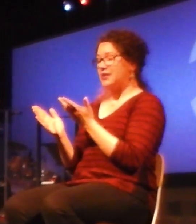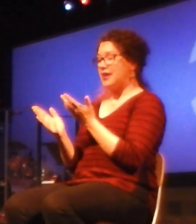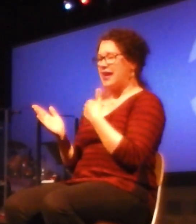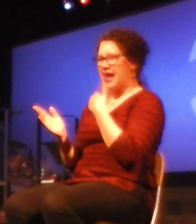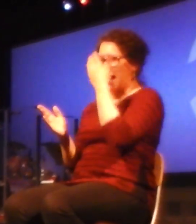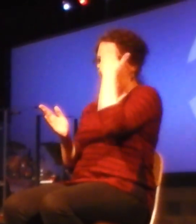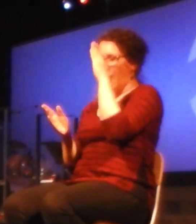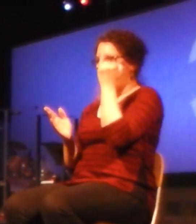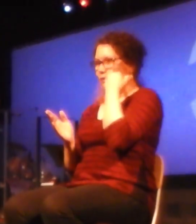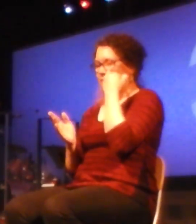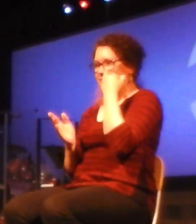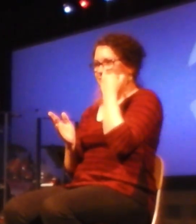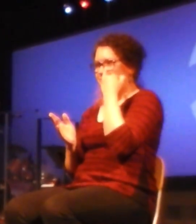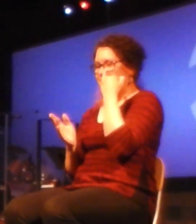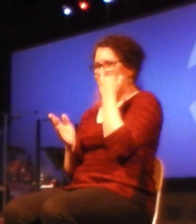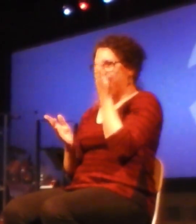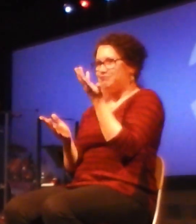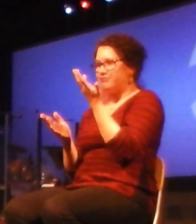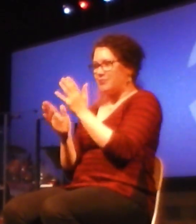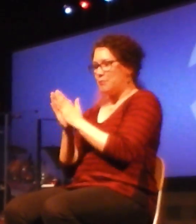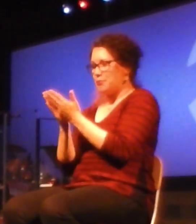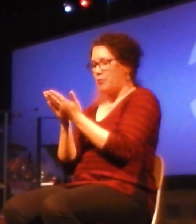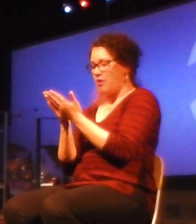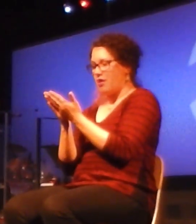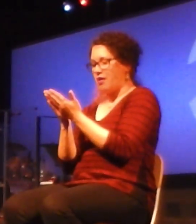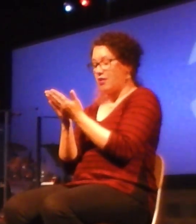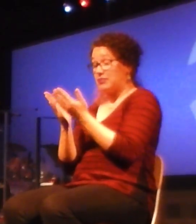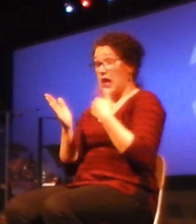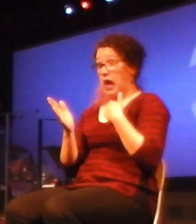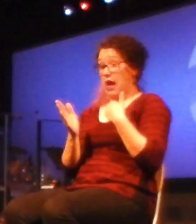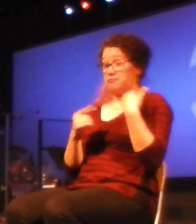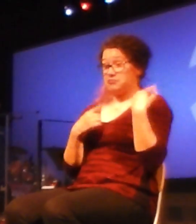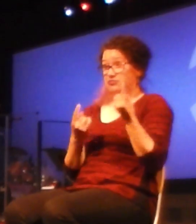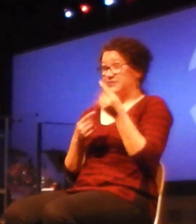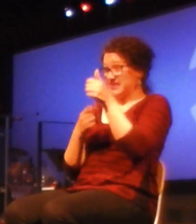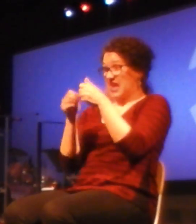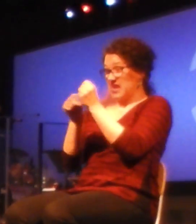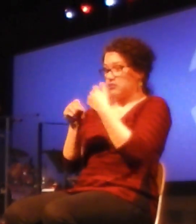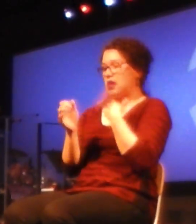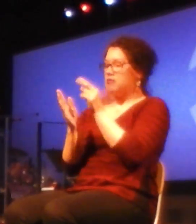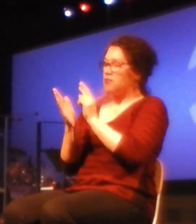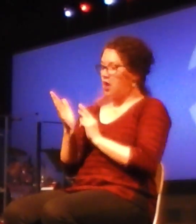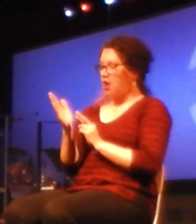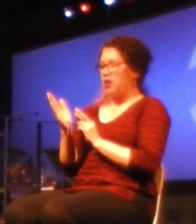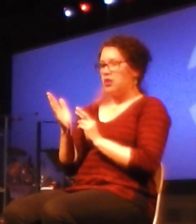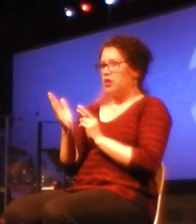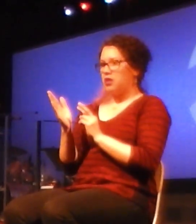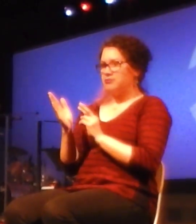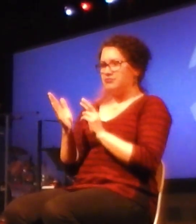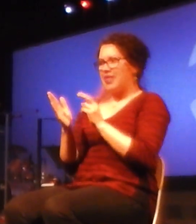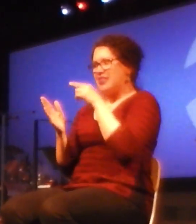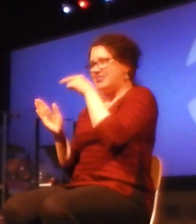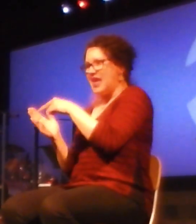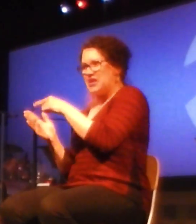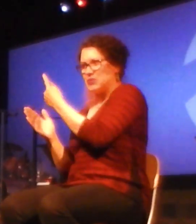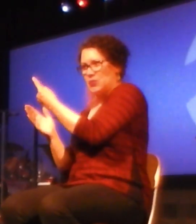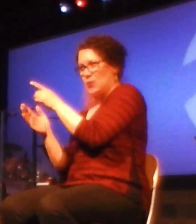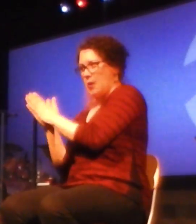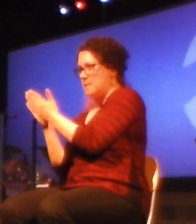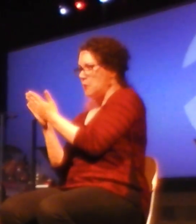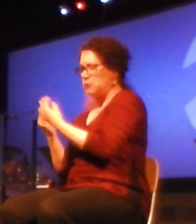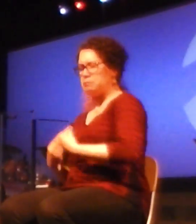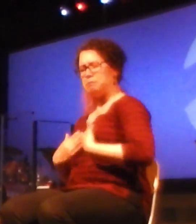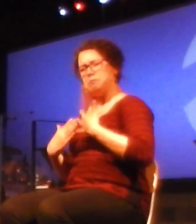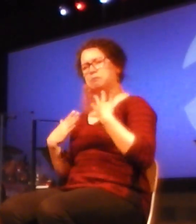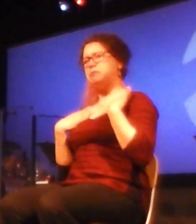planet that I have read over the last 10 years that has shaped me the way this book has. It's a book called 1,000,000 Miles in